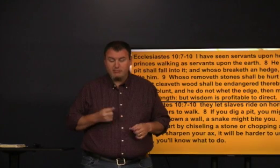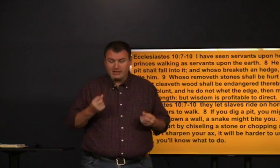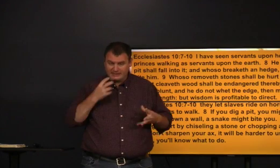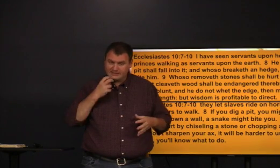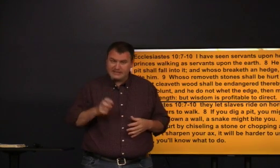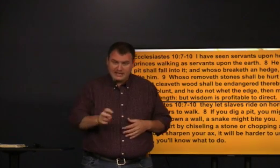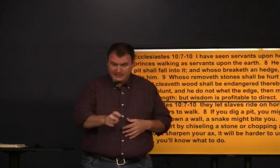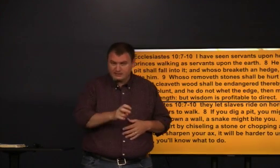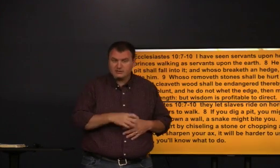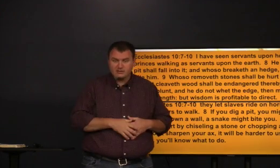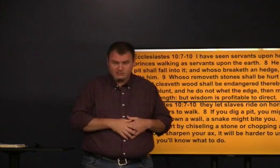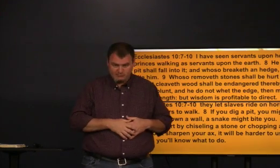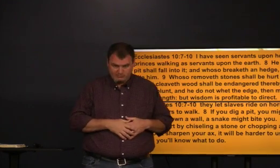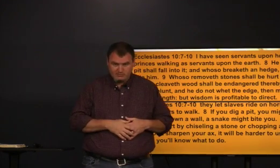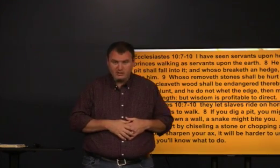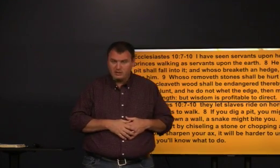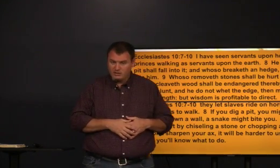Many snakes.